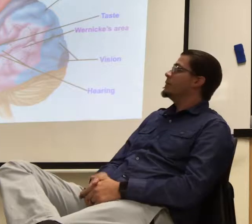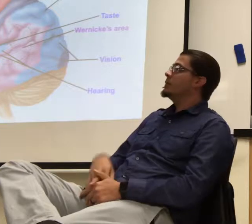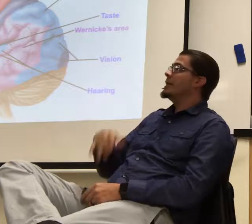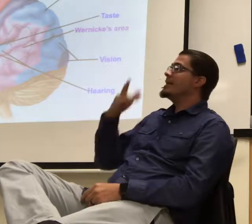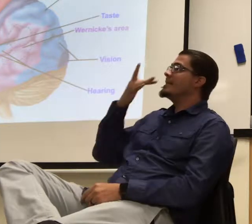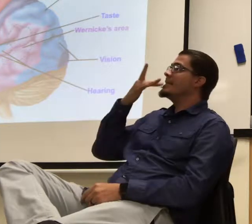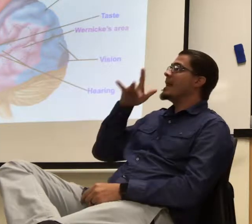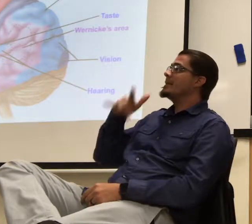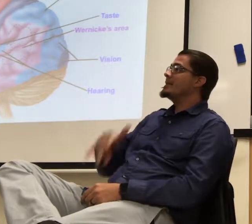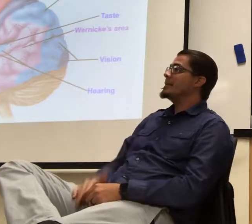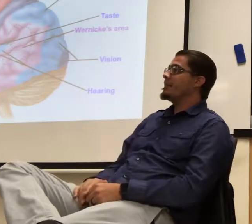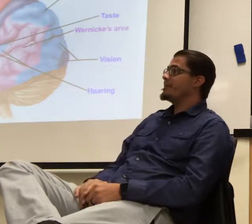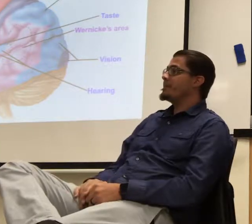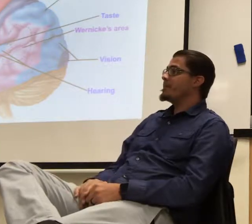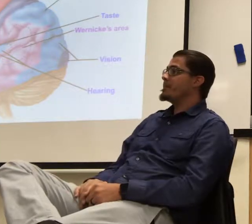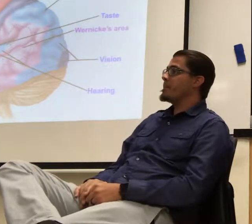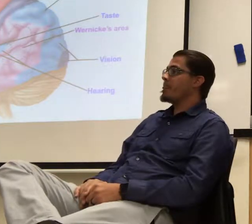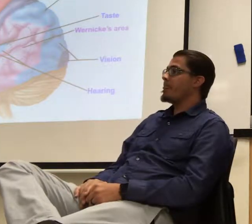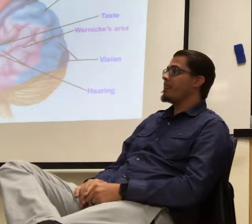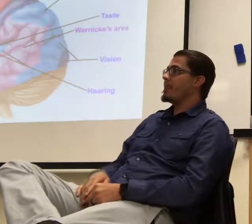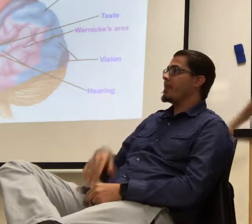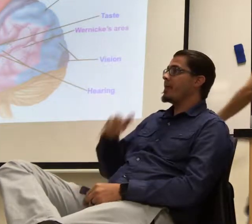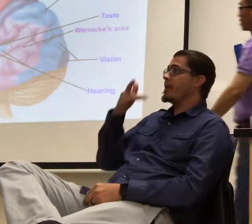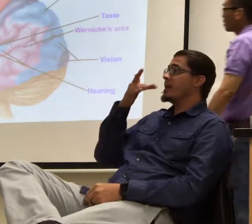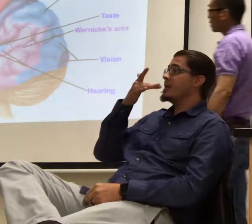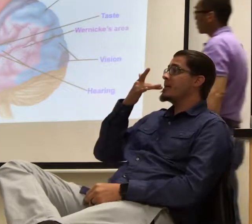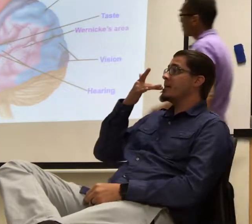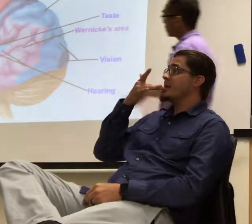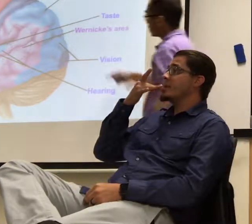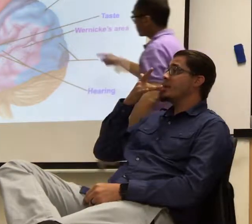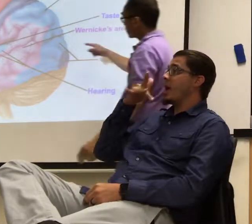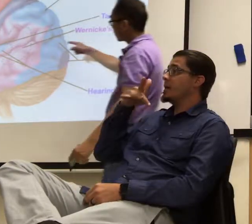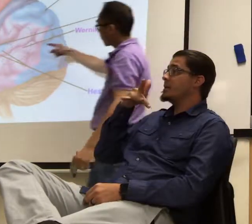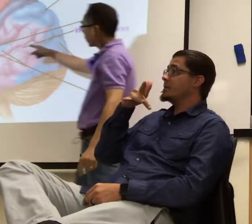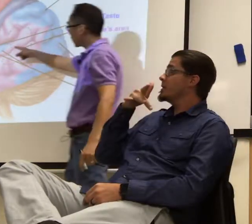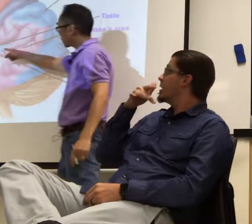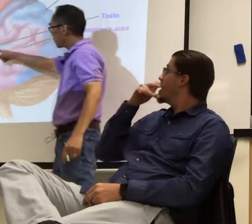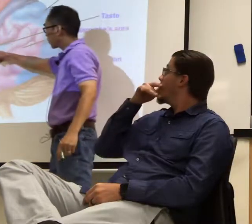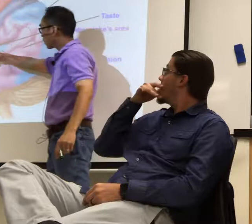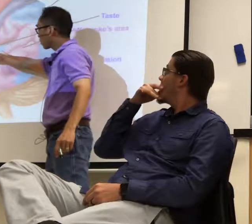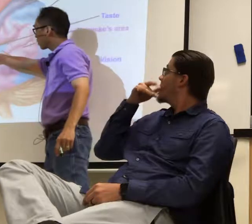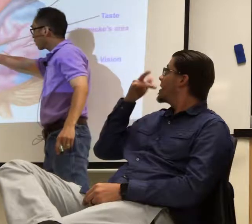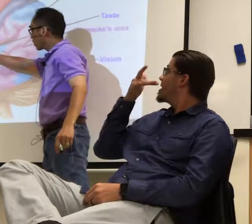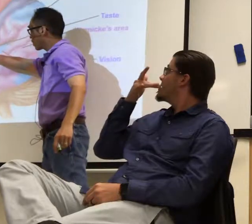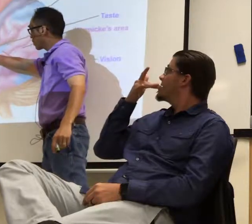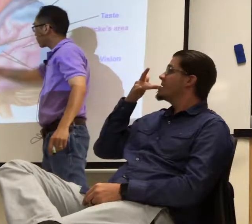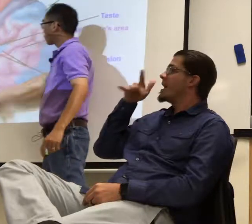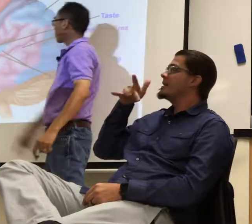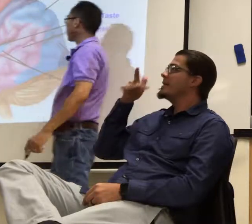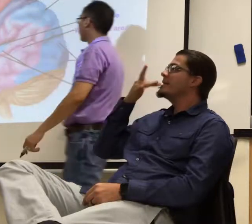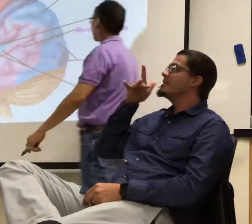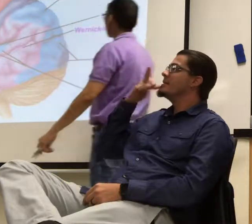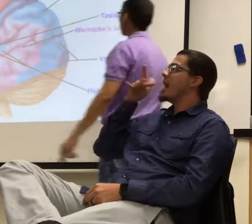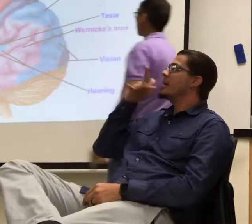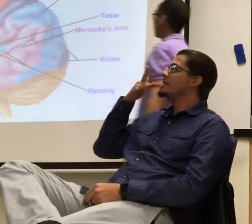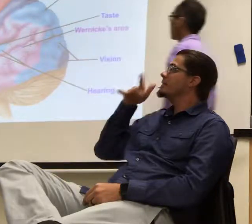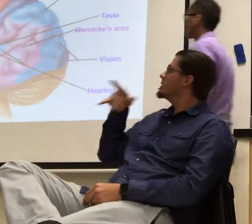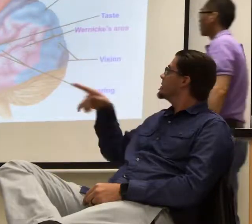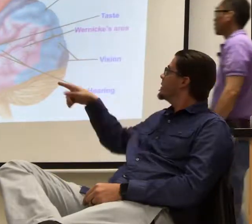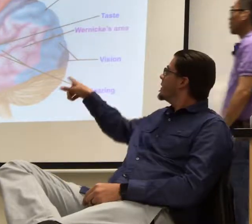Taste is kind of between this little area here.